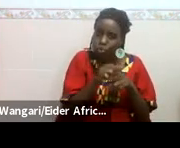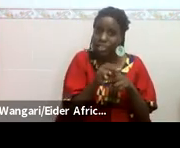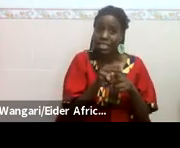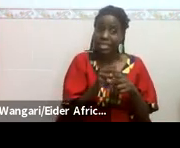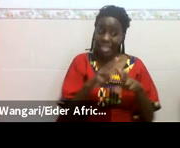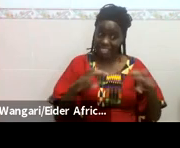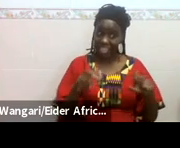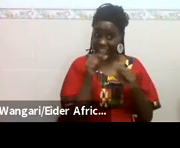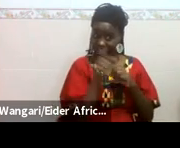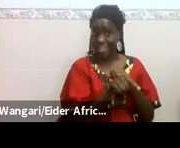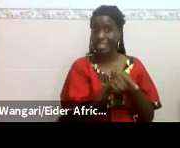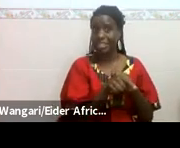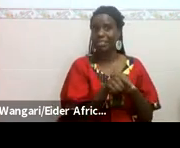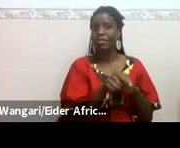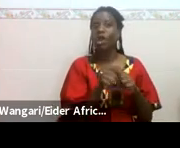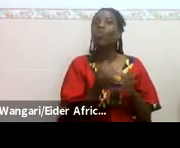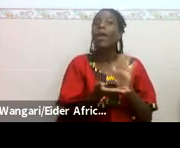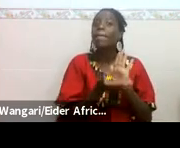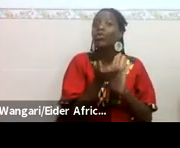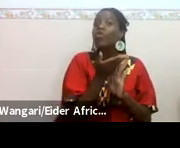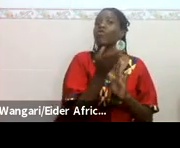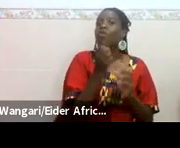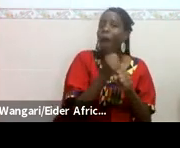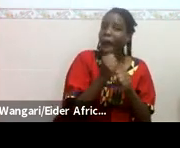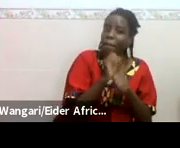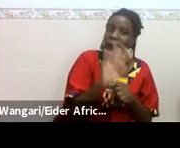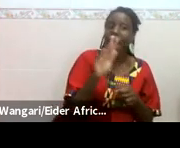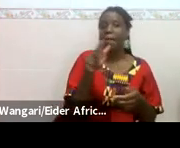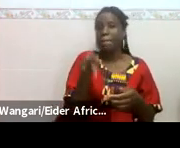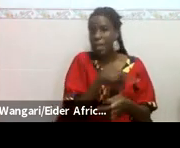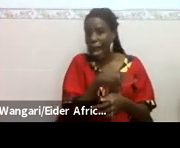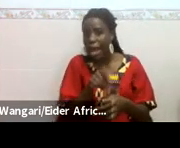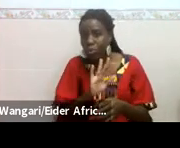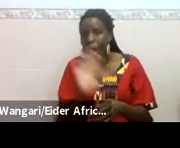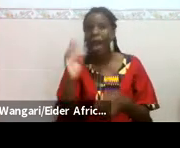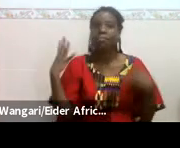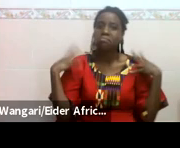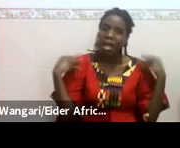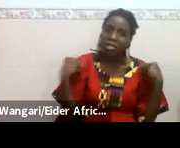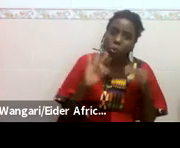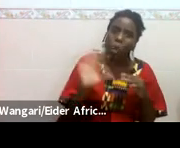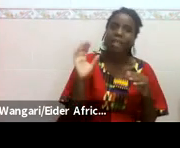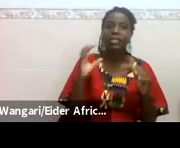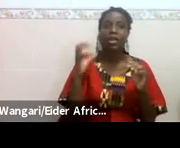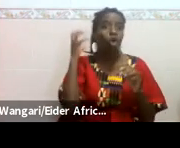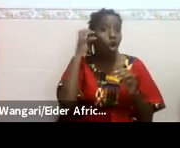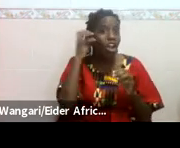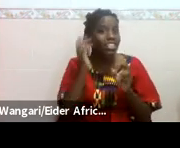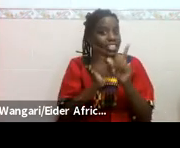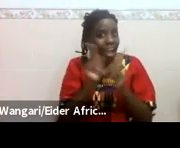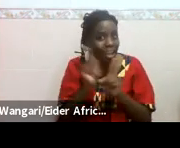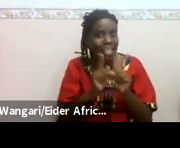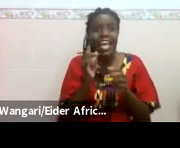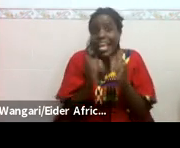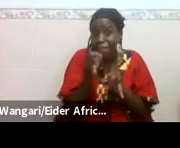own work, to improve maybe your own even scholarship journey, now that you